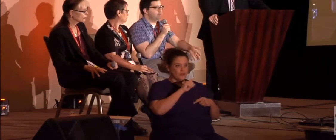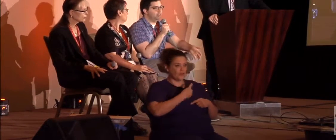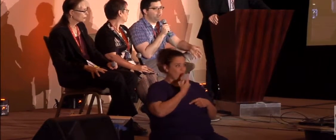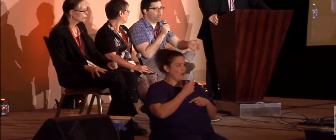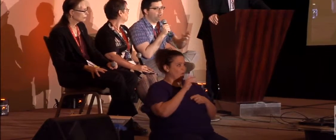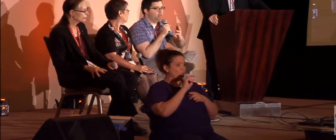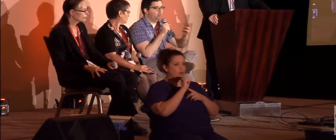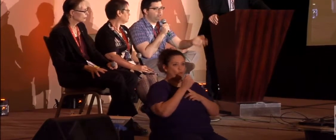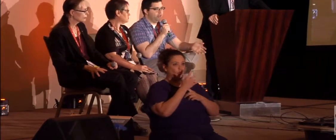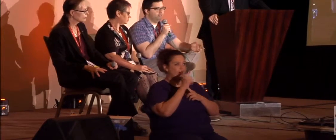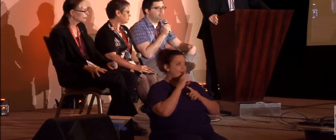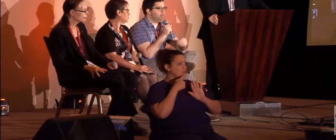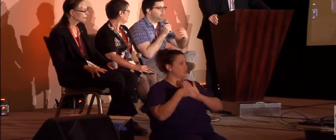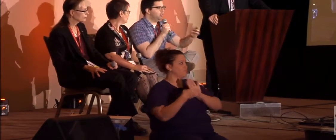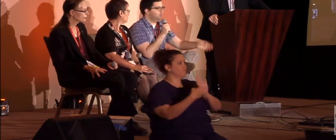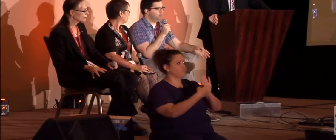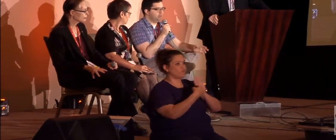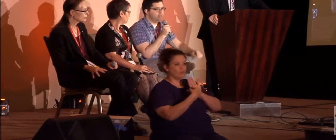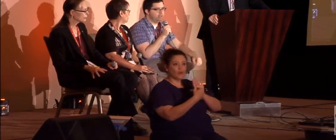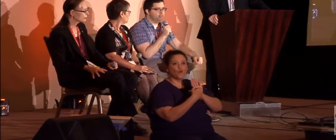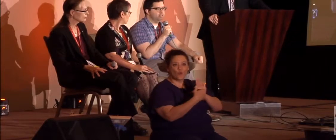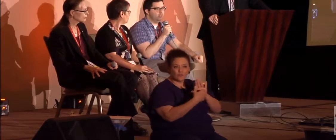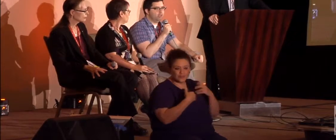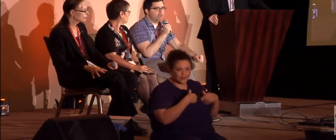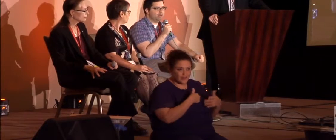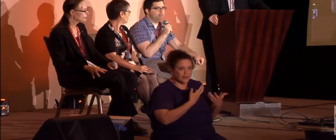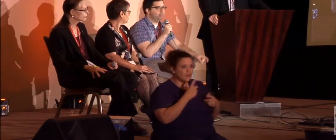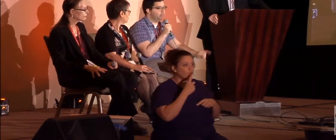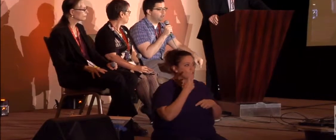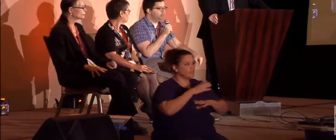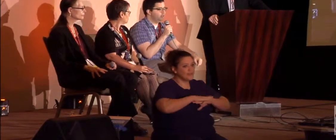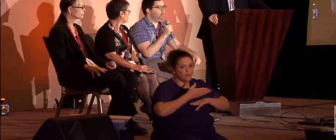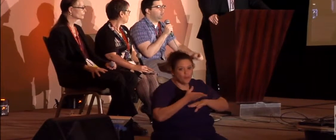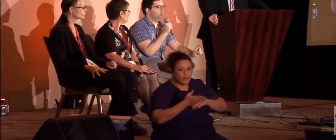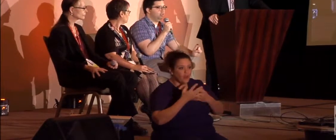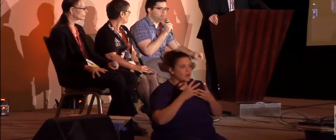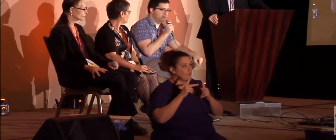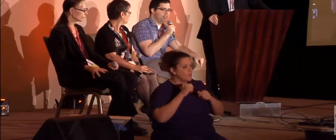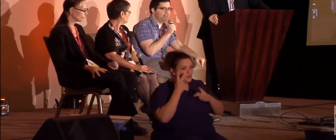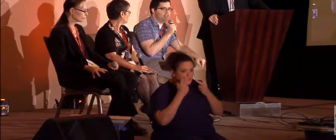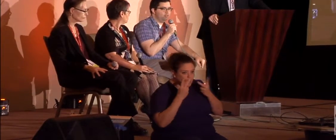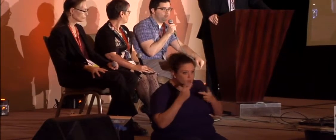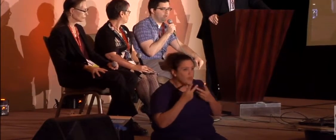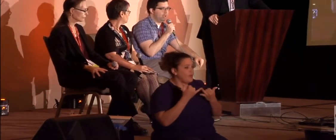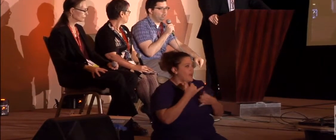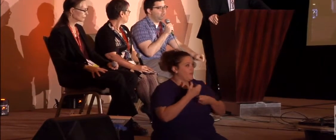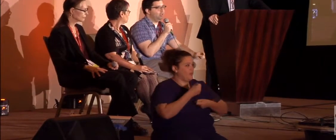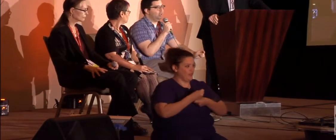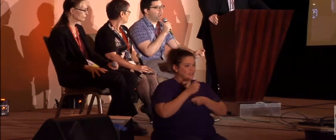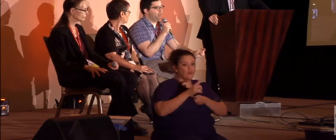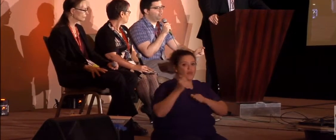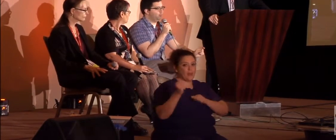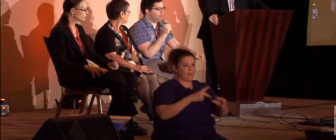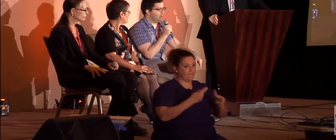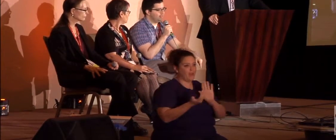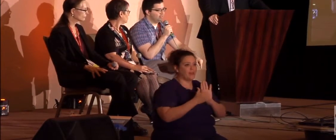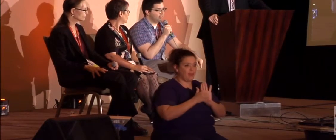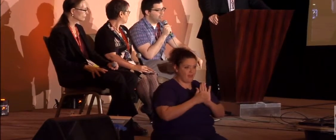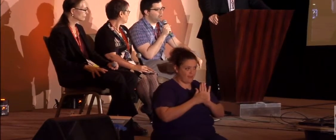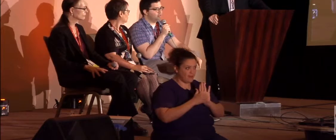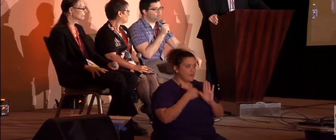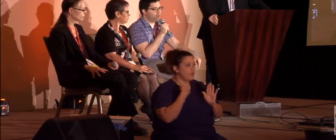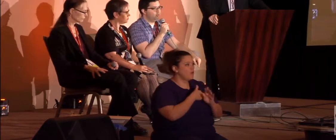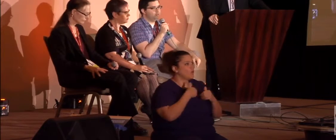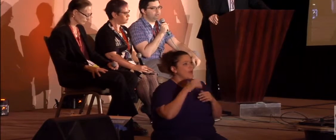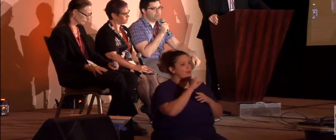know, tabling there, creating visibility, distributing pins. And then this year, American Atheists was back. And we had